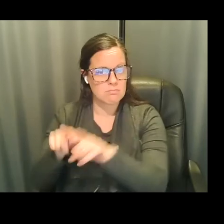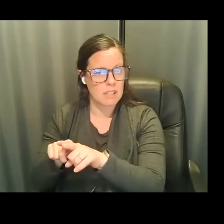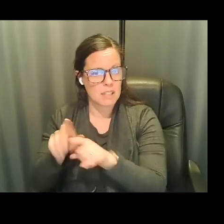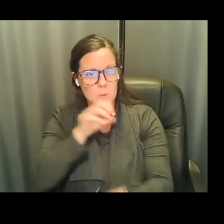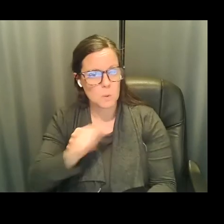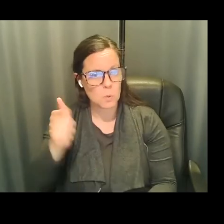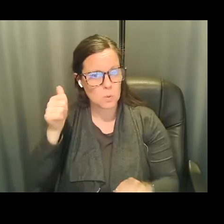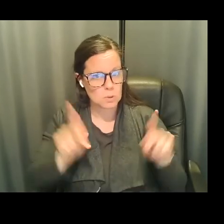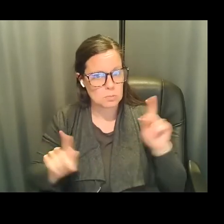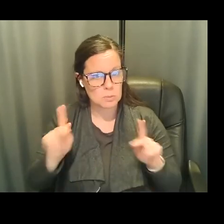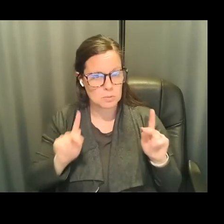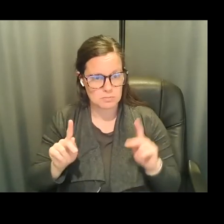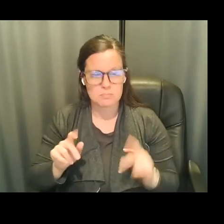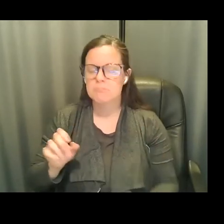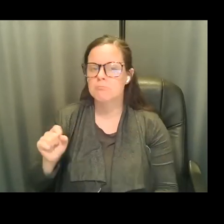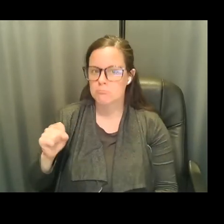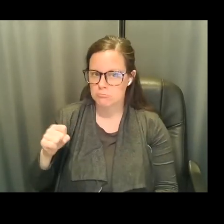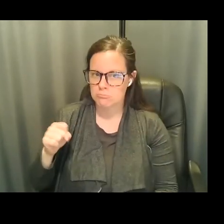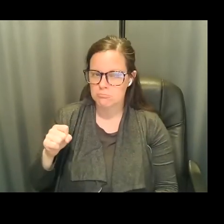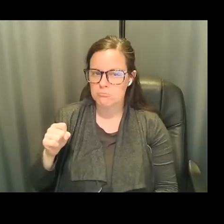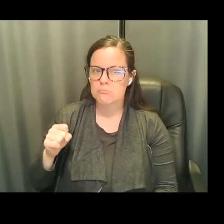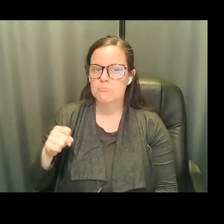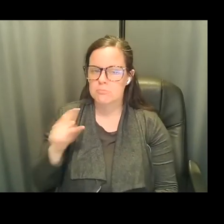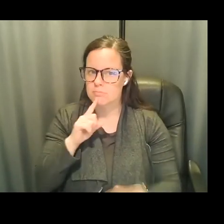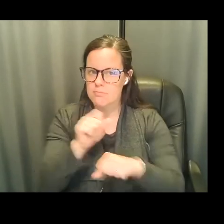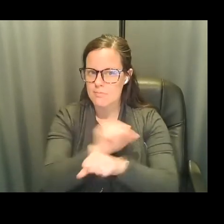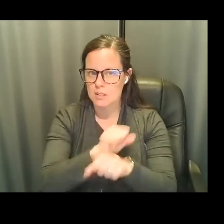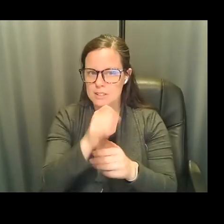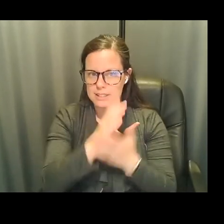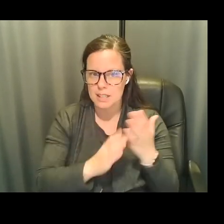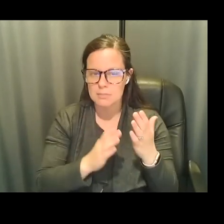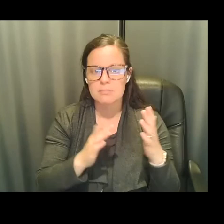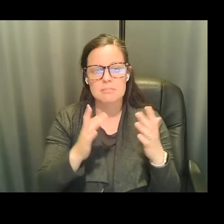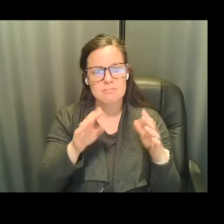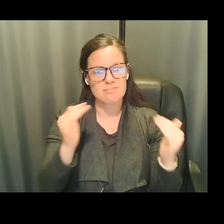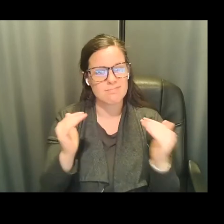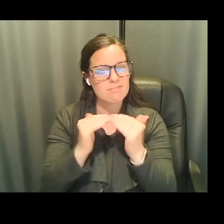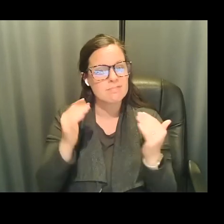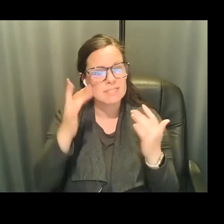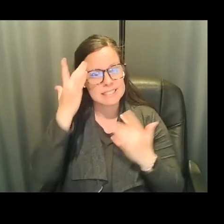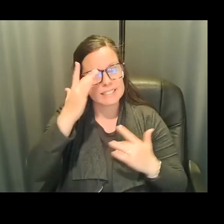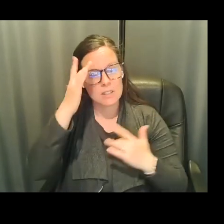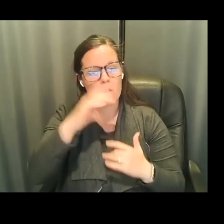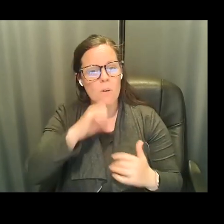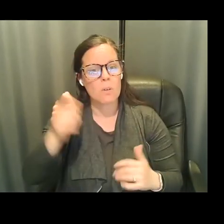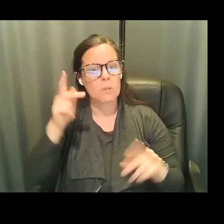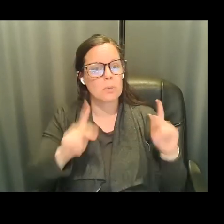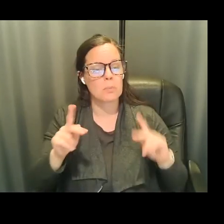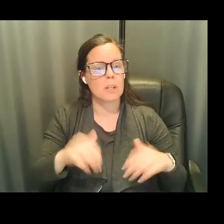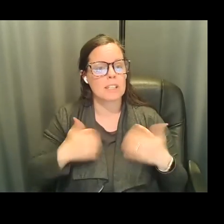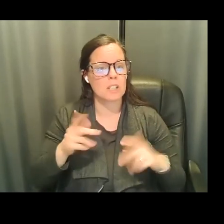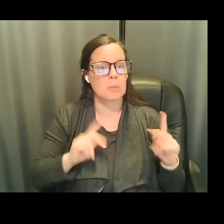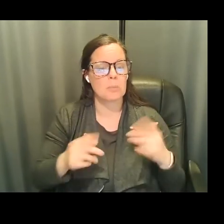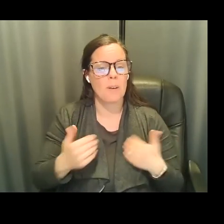people. Yes, absolutely. Some are as sick as older people, and even though younger people tend to have a stronger